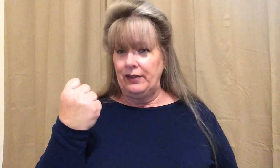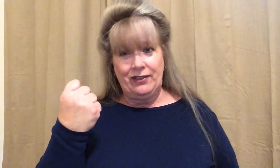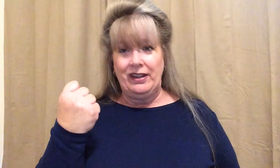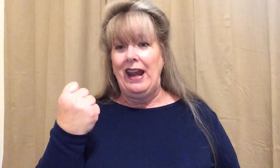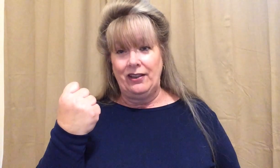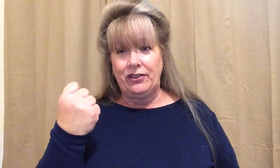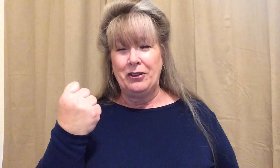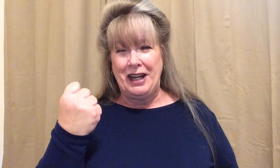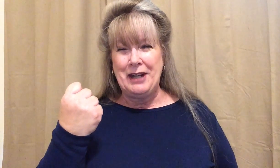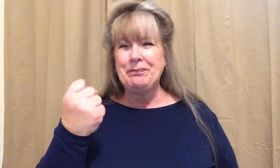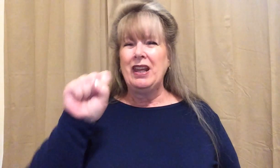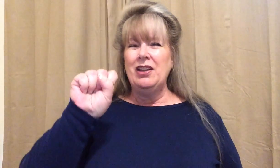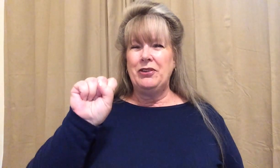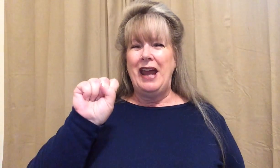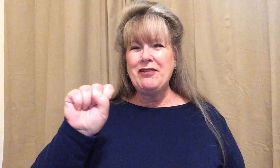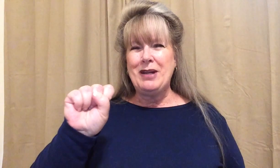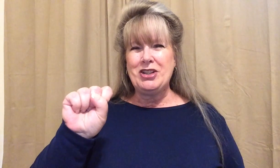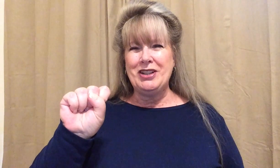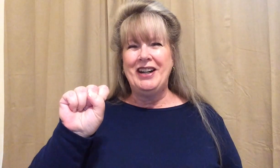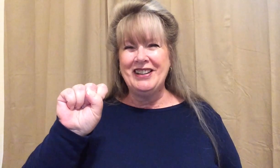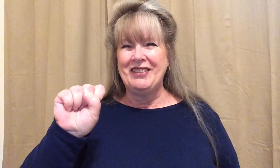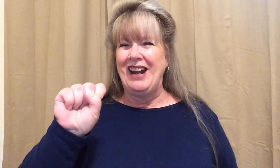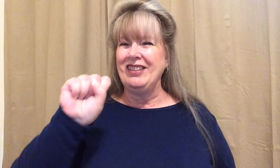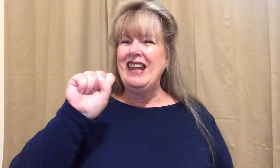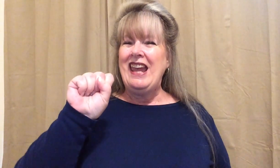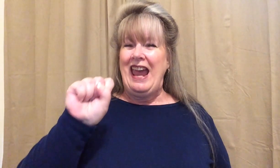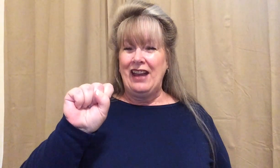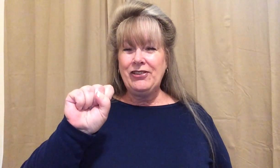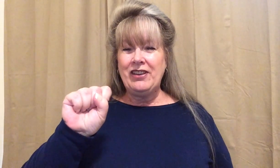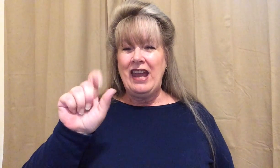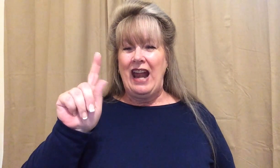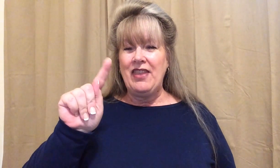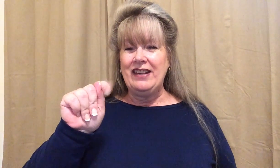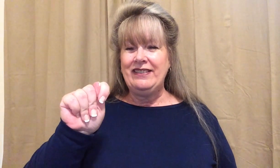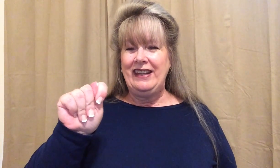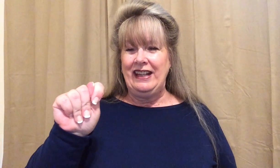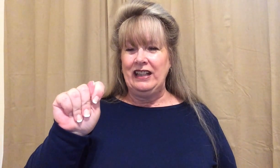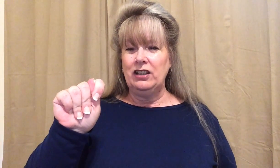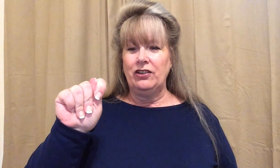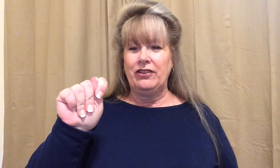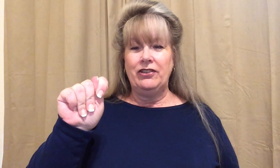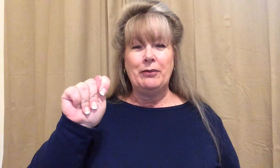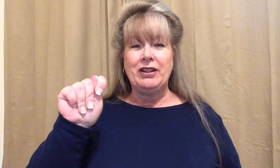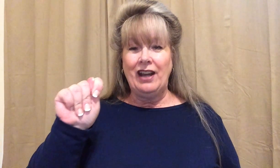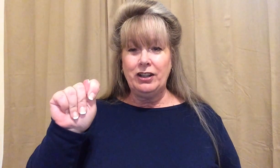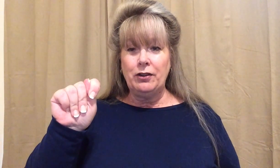that's an S, okay? So you have to make sure you turn it around. S and then T. You just simply tuck your